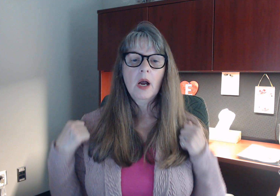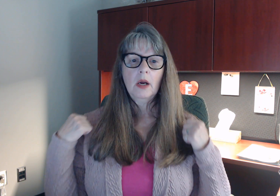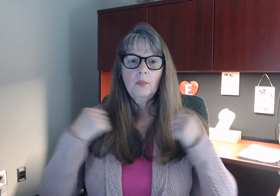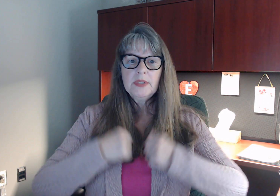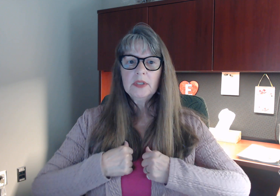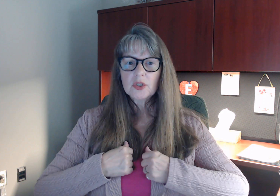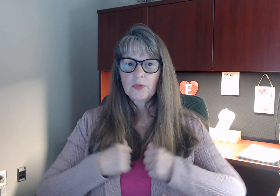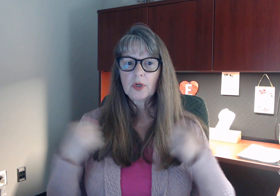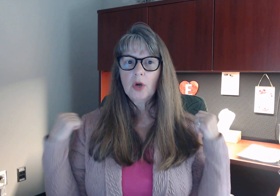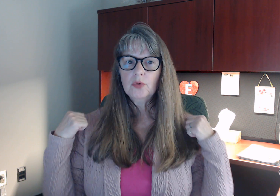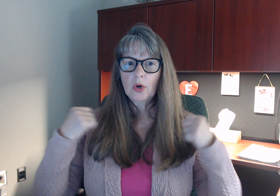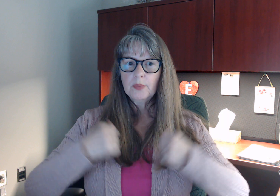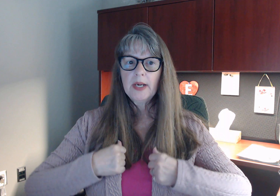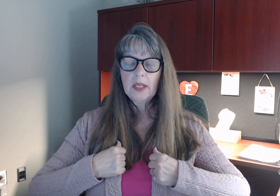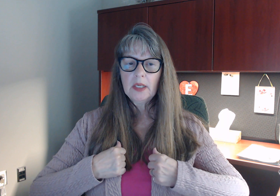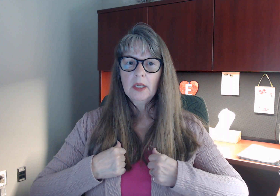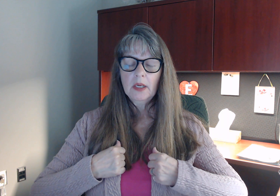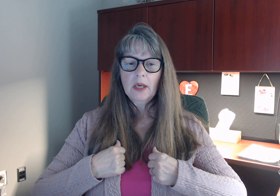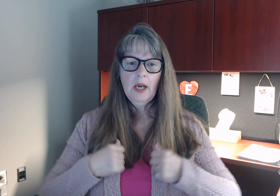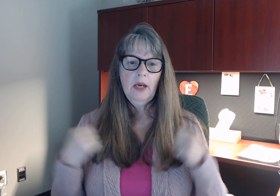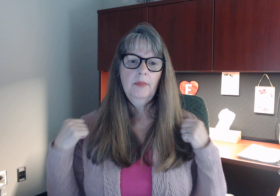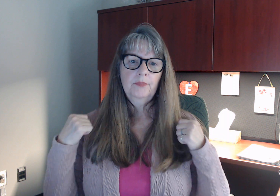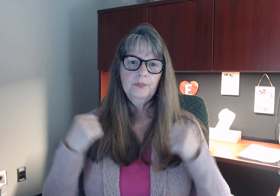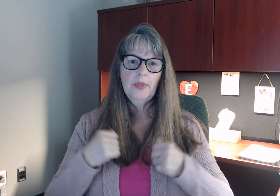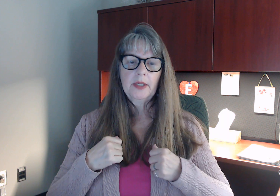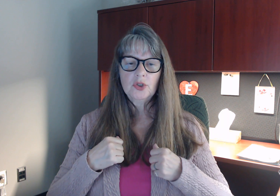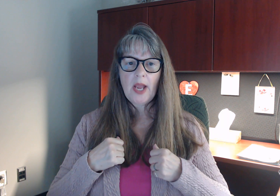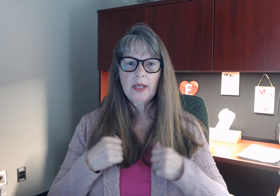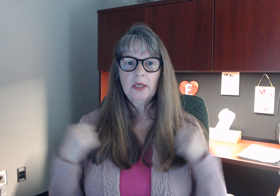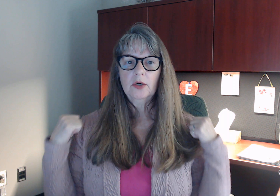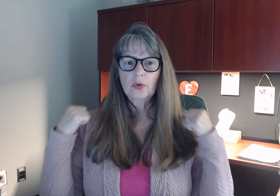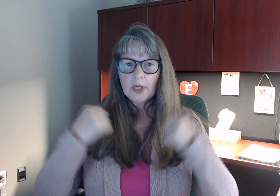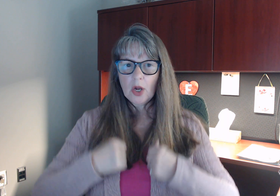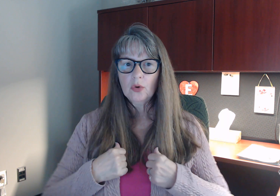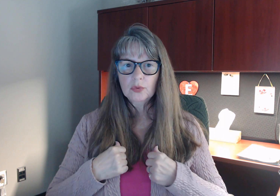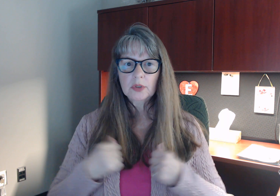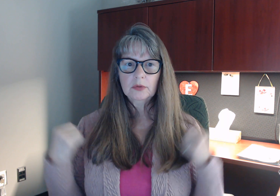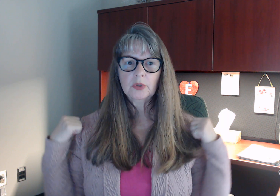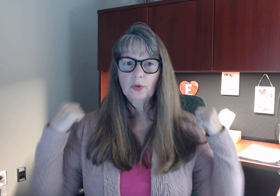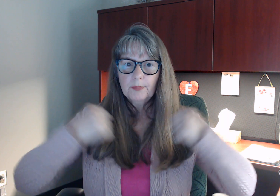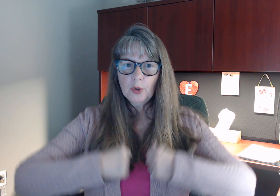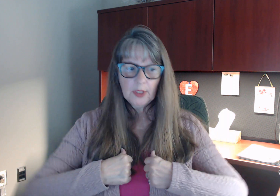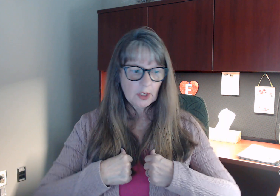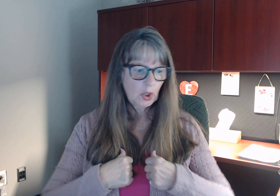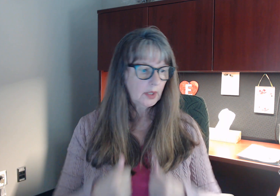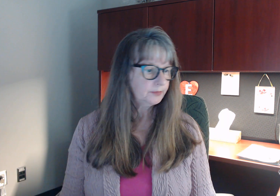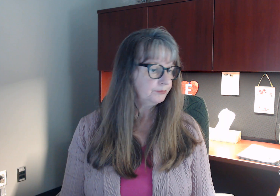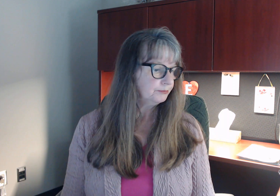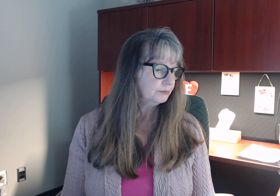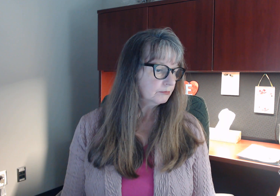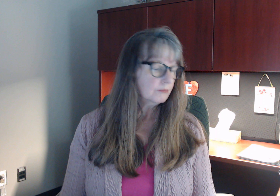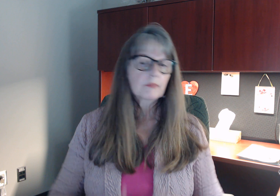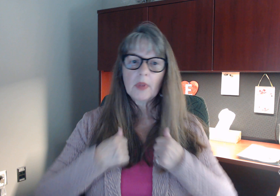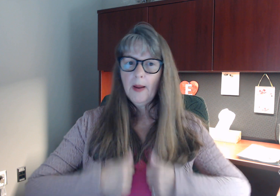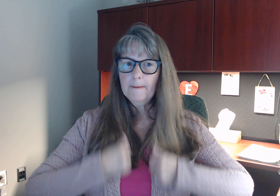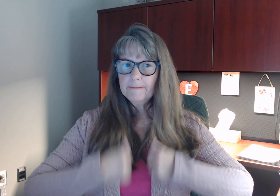We did this for coat already, like a jacket or a coat, so you're putting it on.